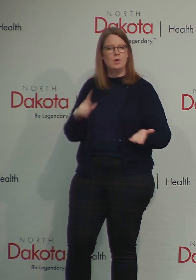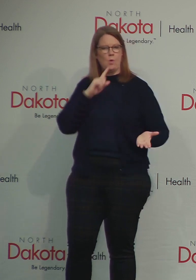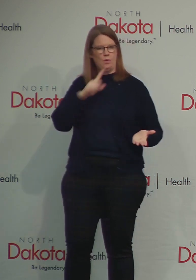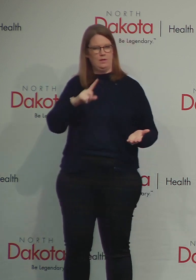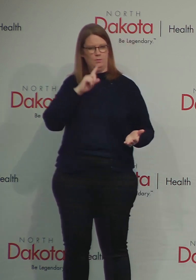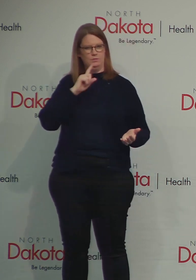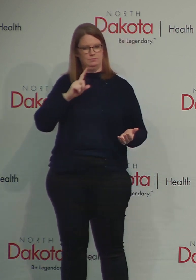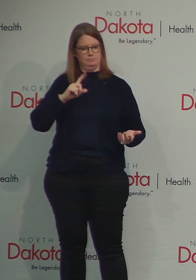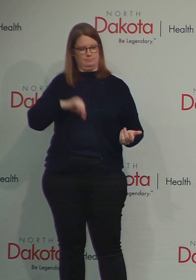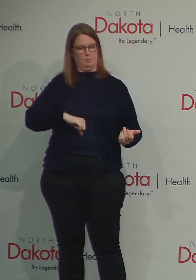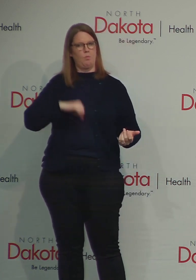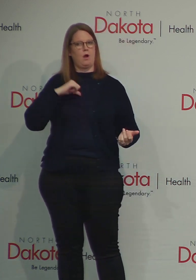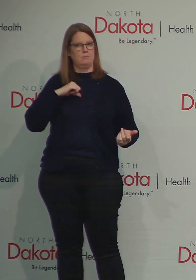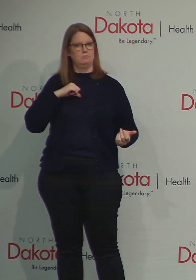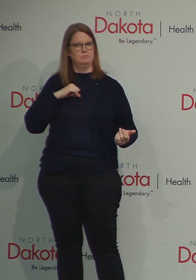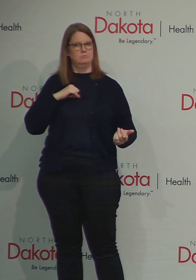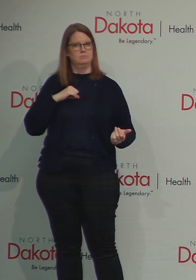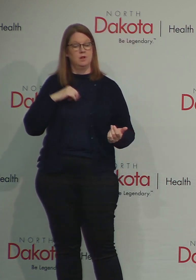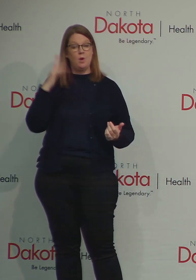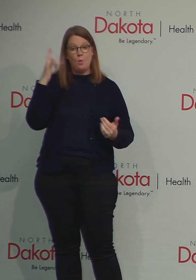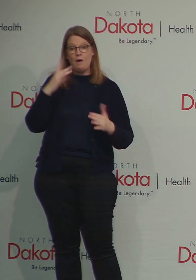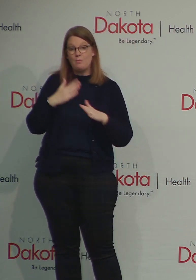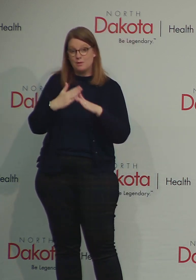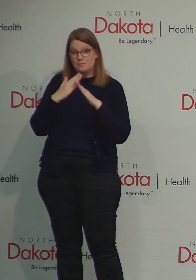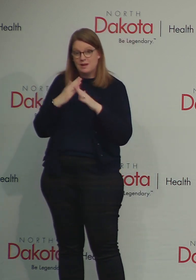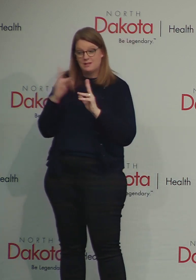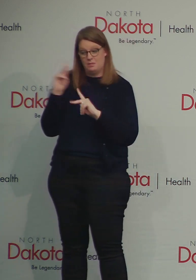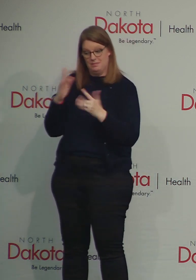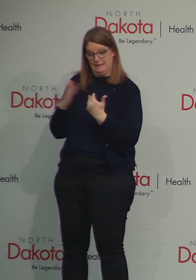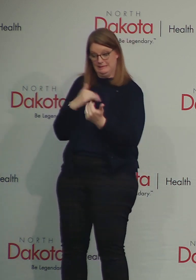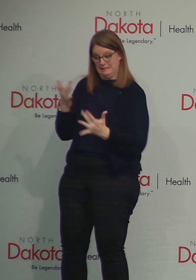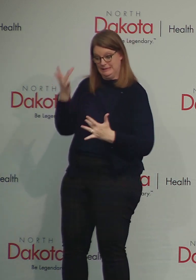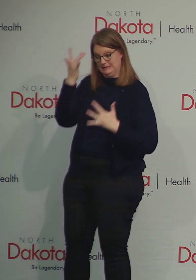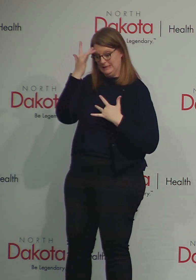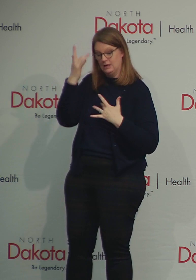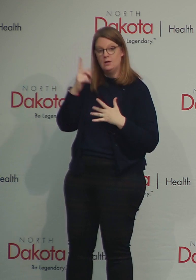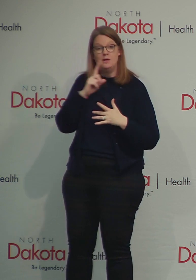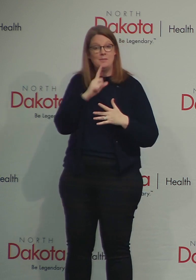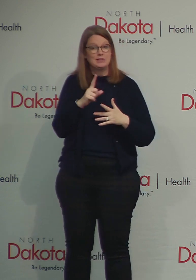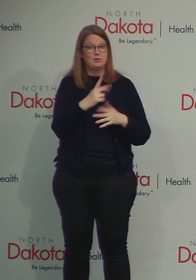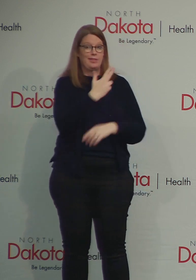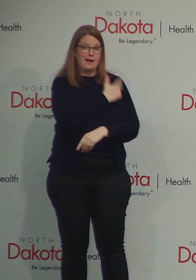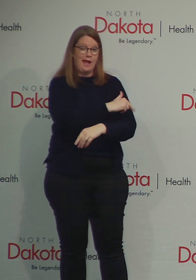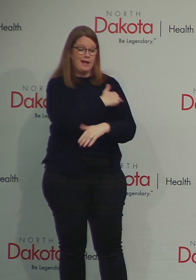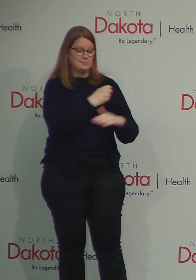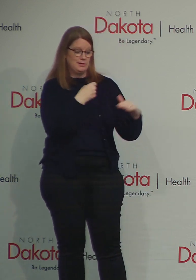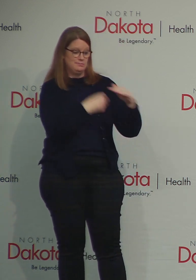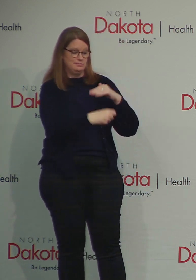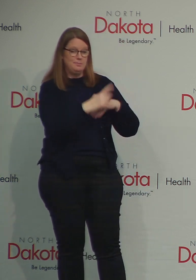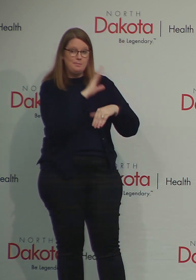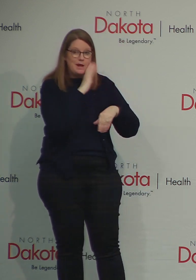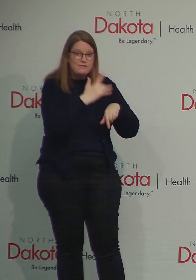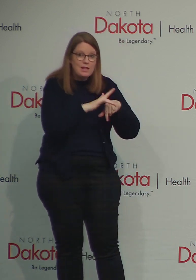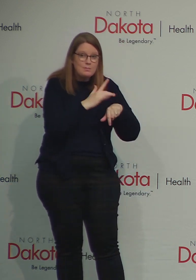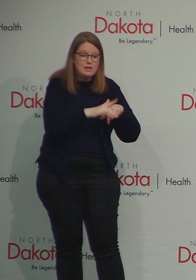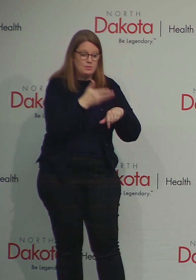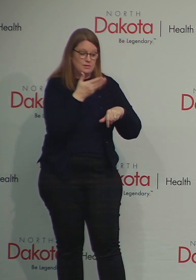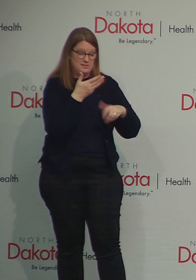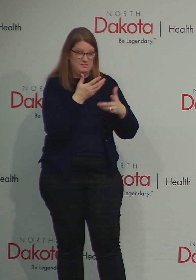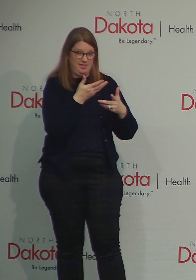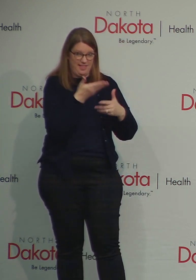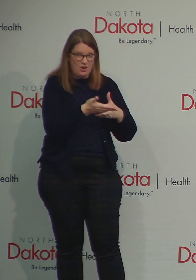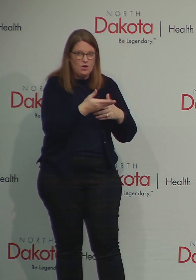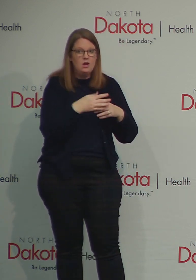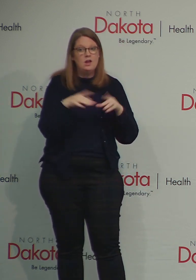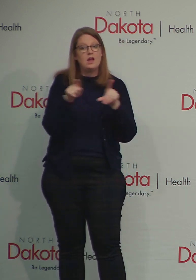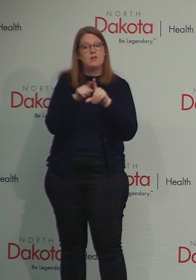together, because together we were able to protect the vulnerable. We were able to ensure hospital capacity for COVID and non-COVID, and we kept striving to